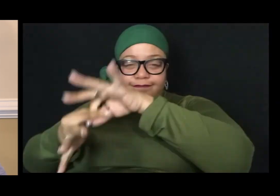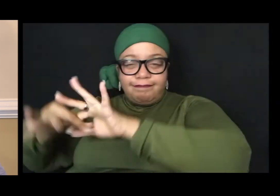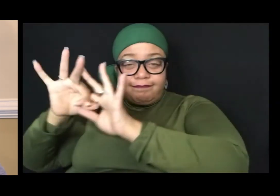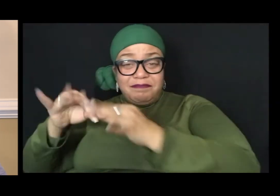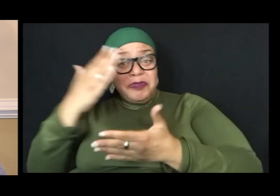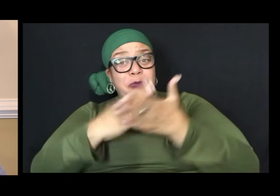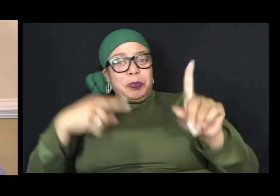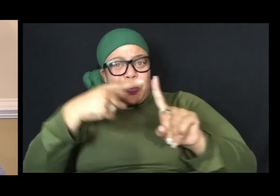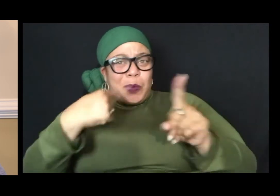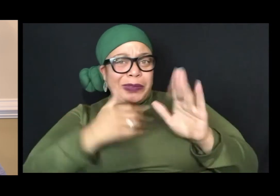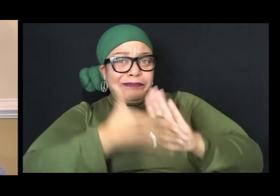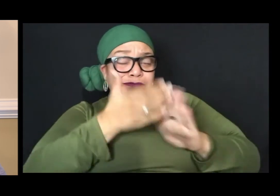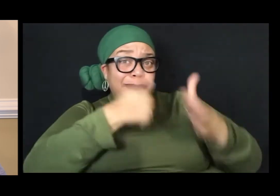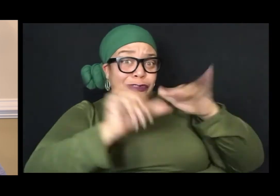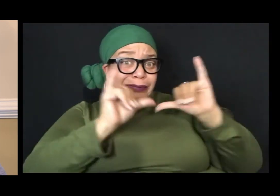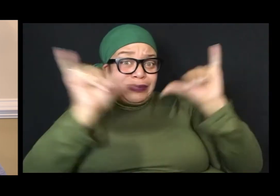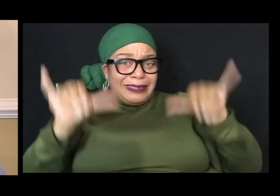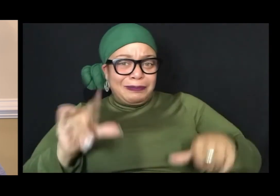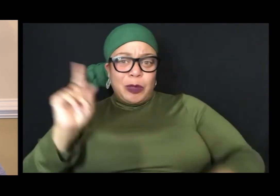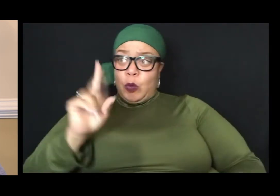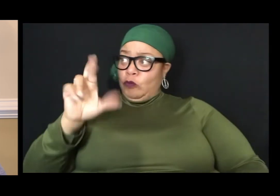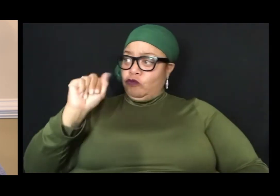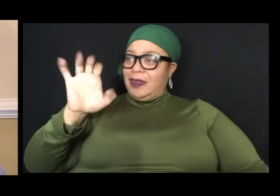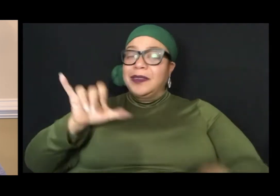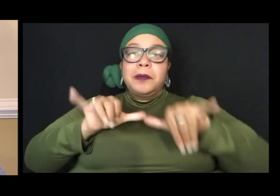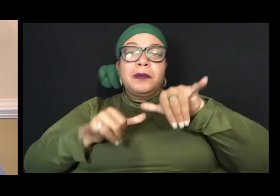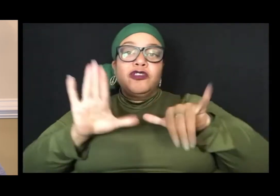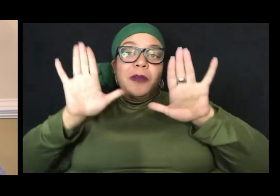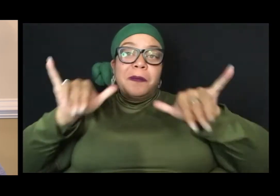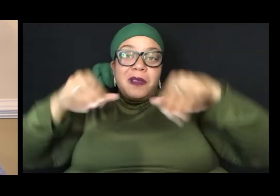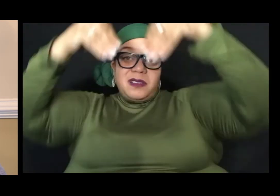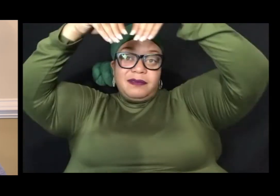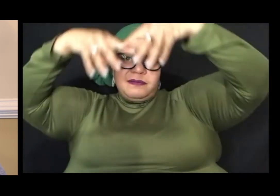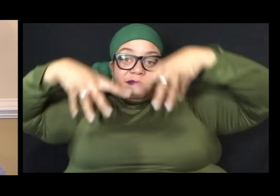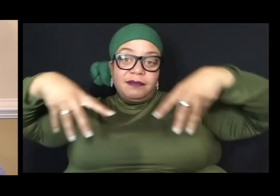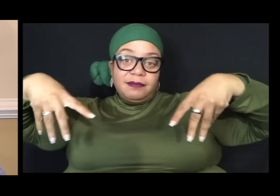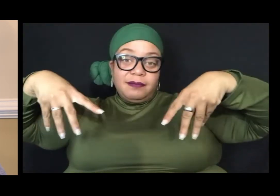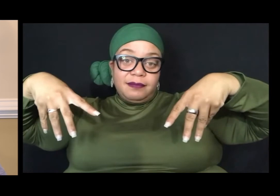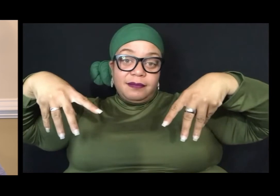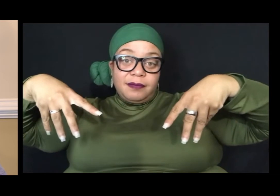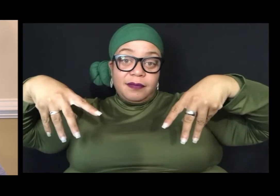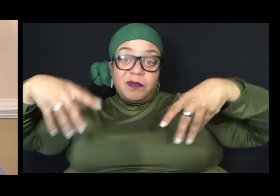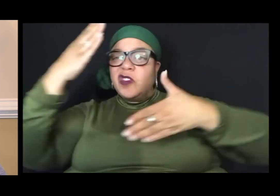under a system where race is a measure for hierarchy, someone will end up on the